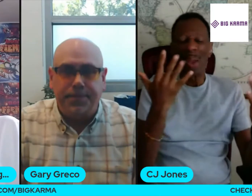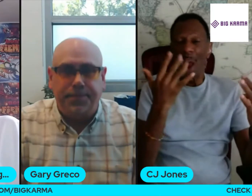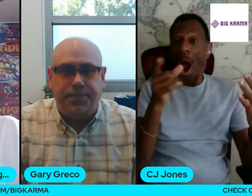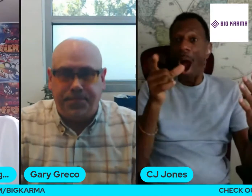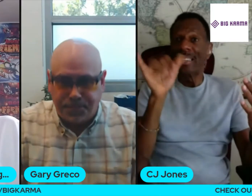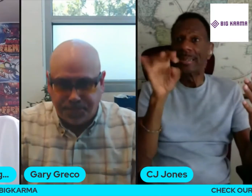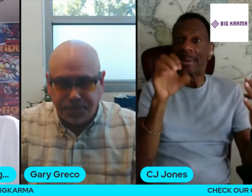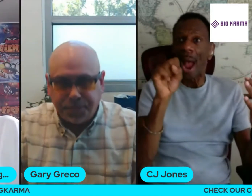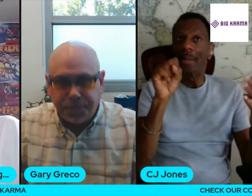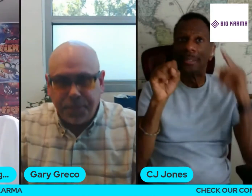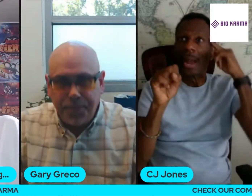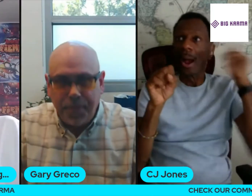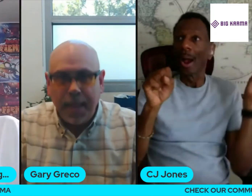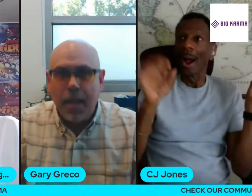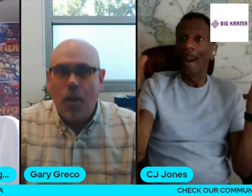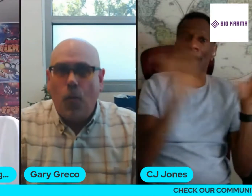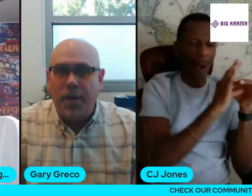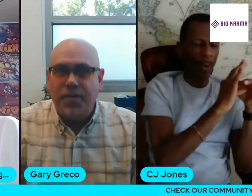somebody.